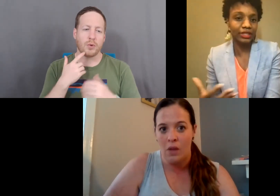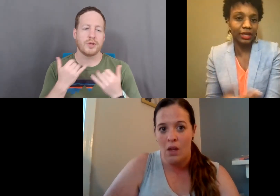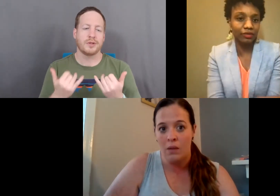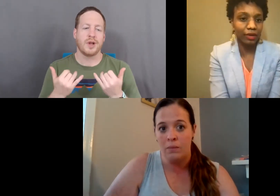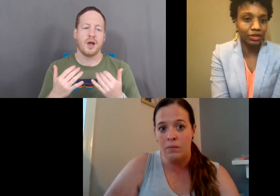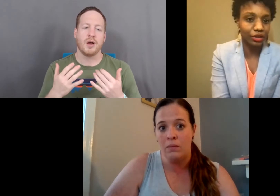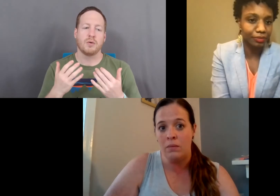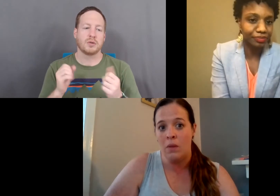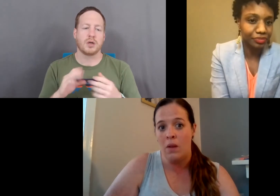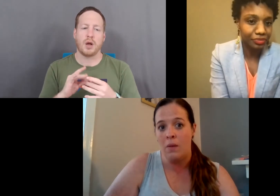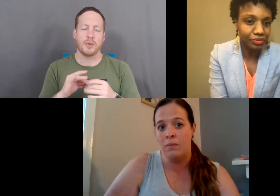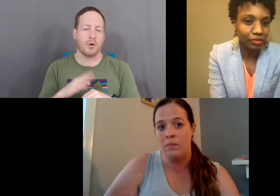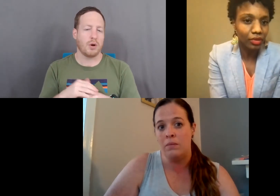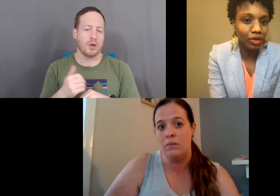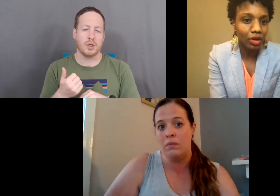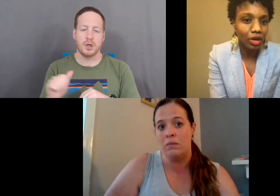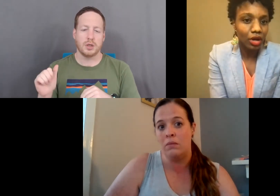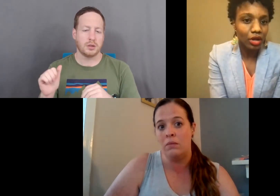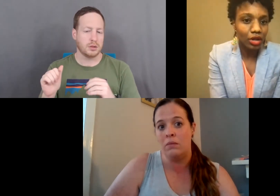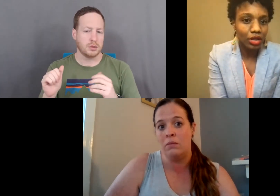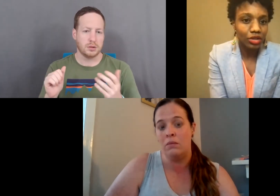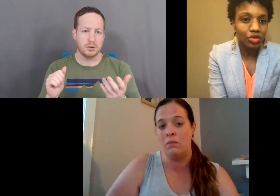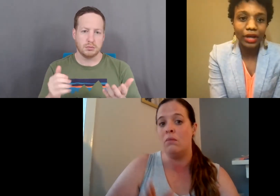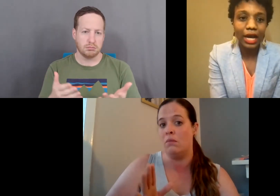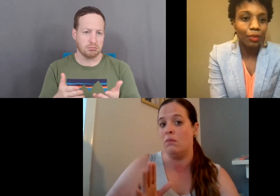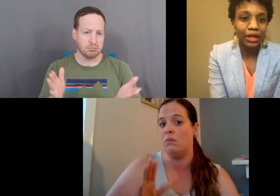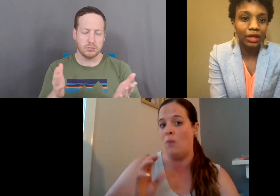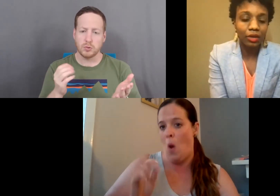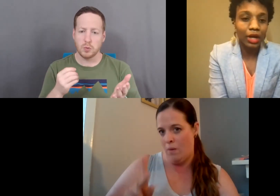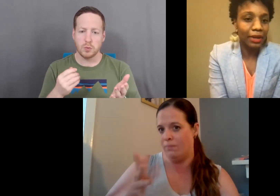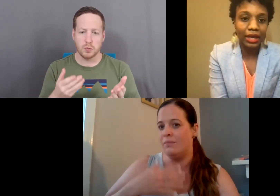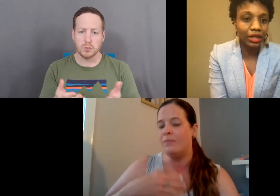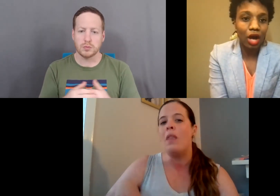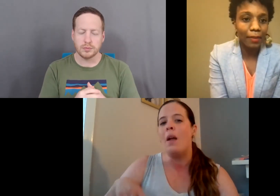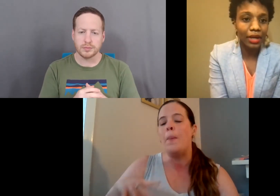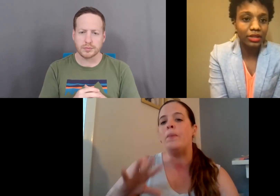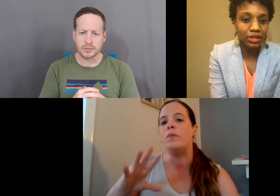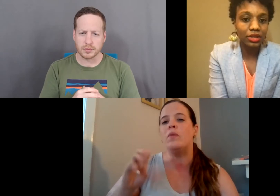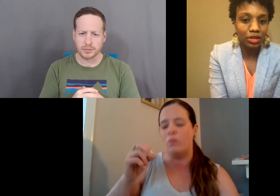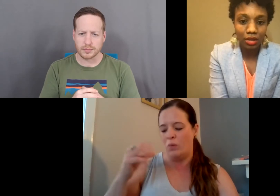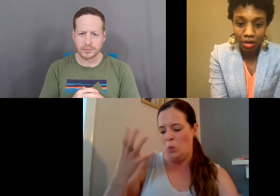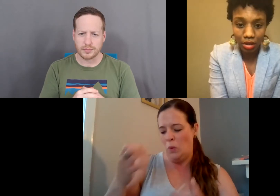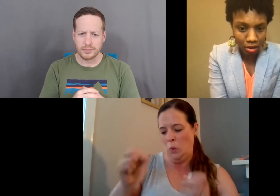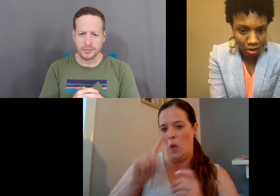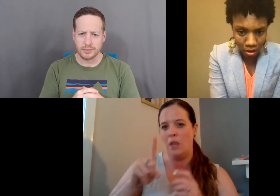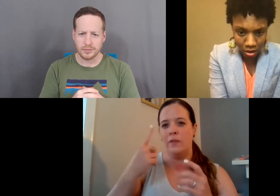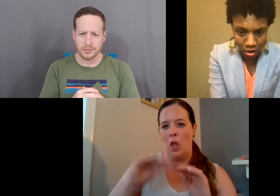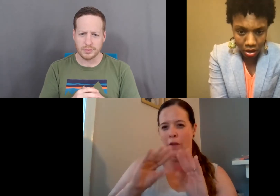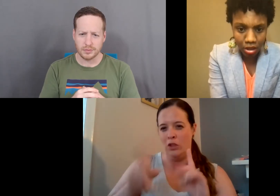executive director? So right now we're not making any comments. So